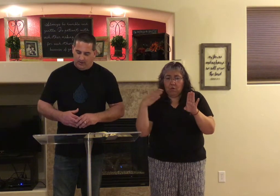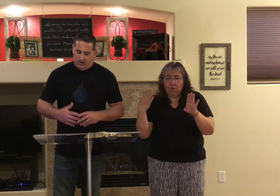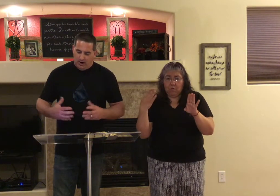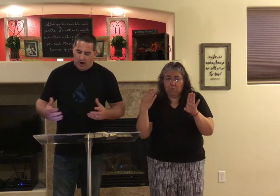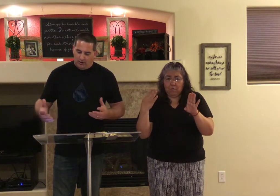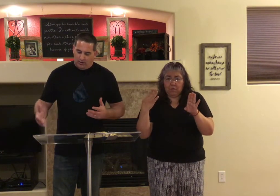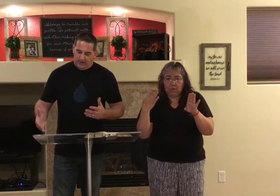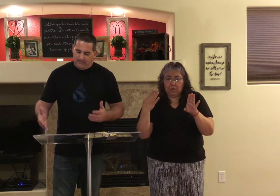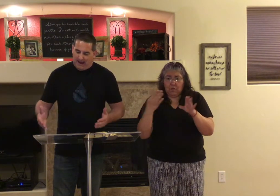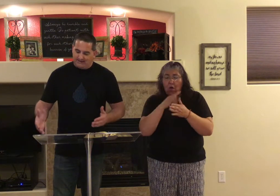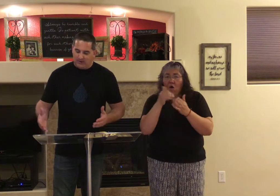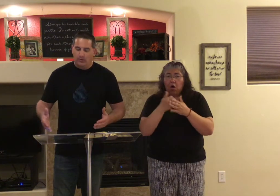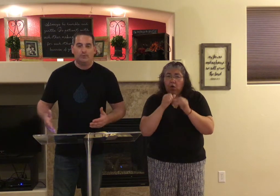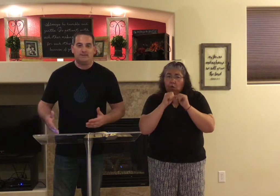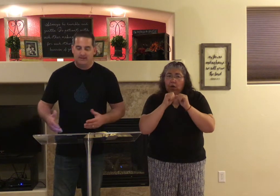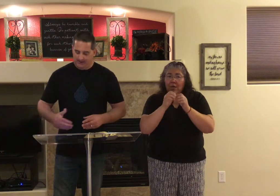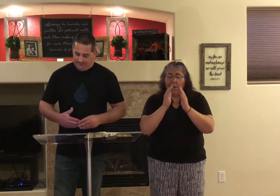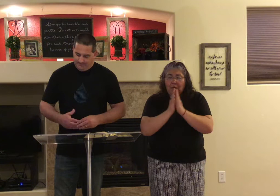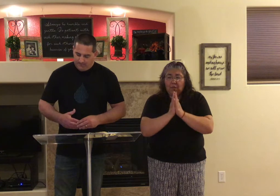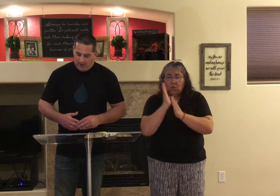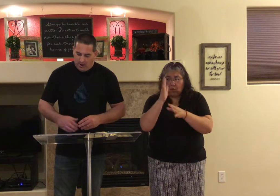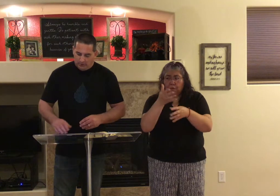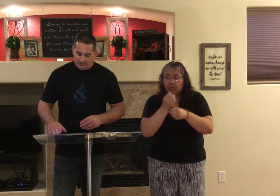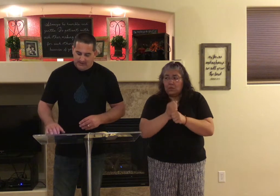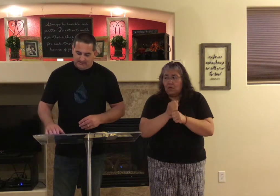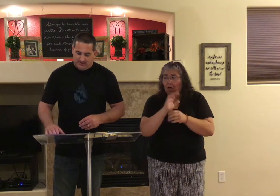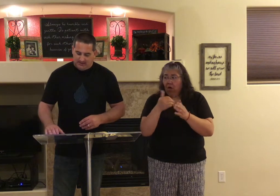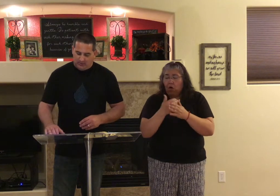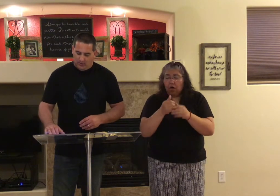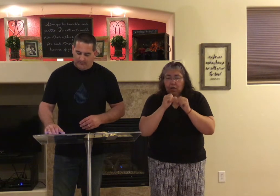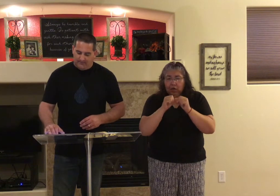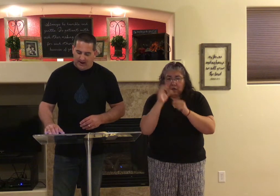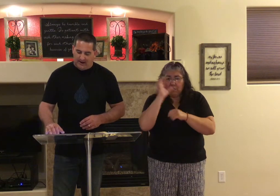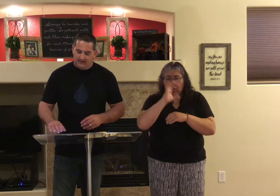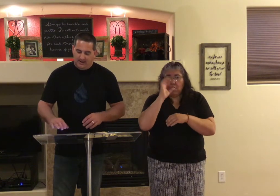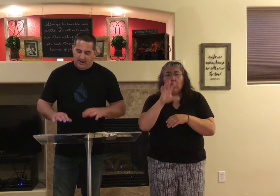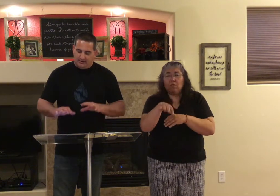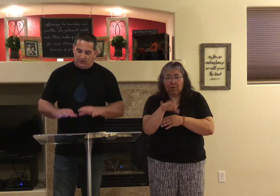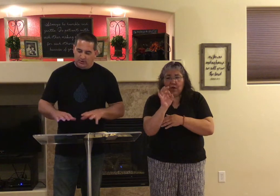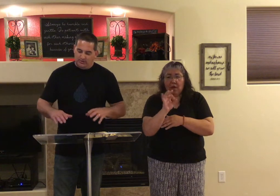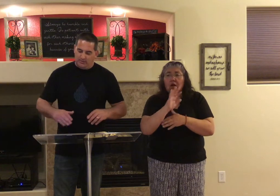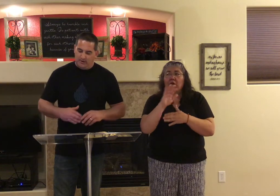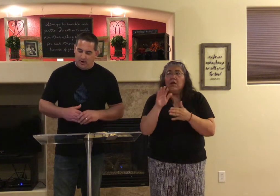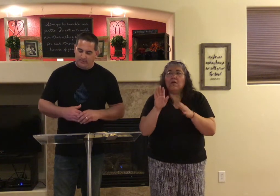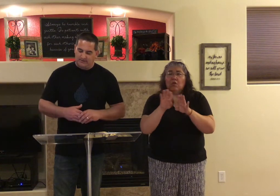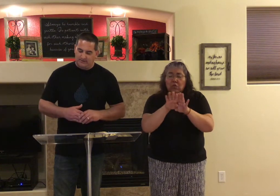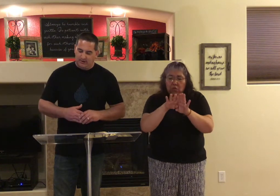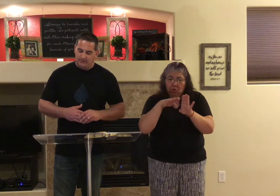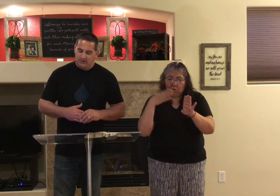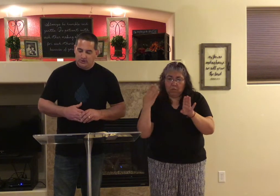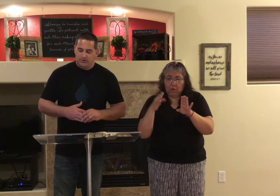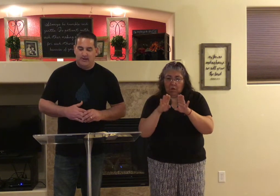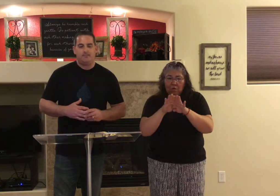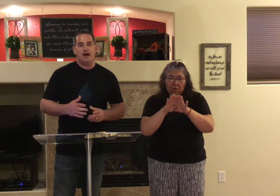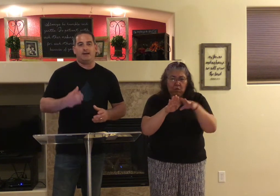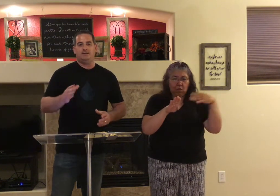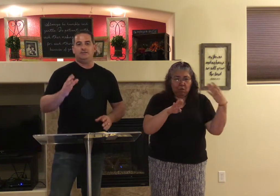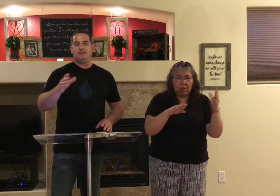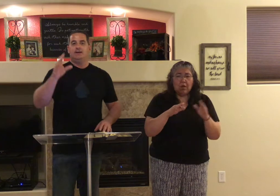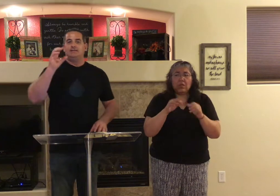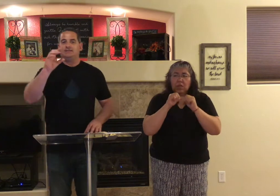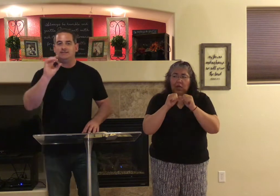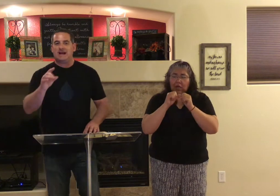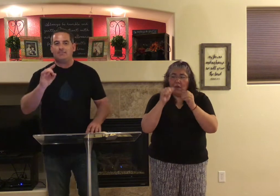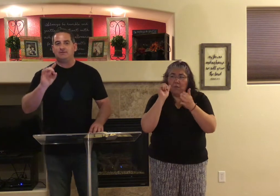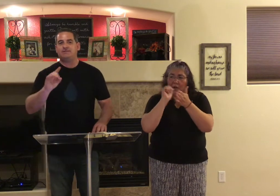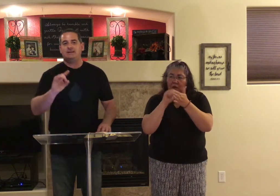you. All who keep asking will receive. All who keep seeking will find, and doors will be open to those who keep knocking. You